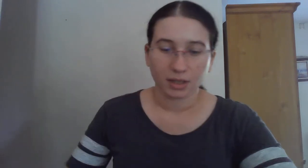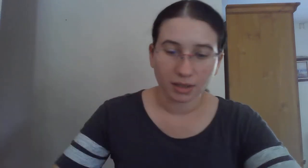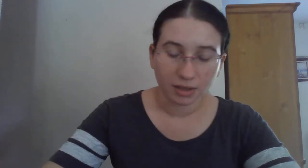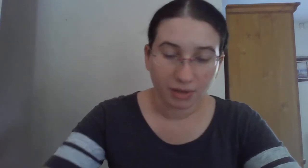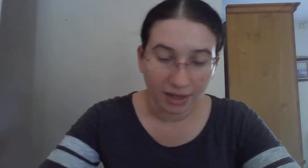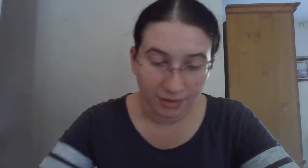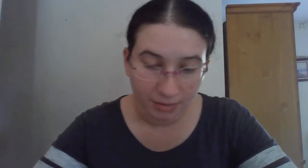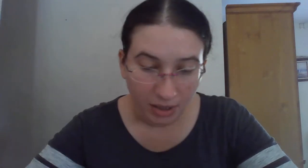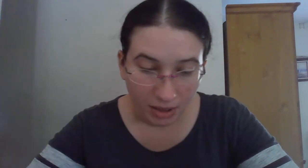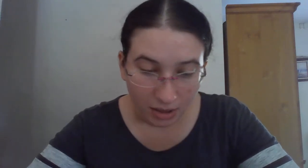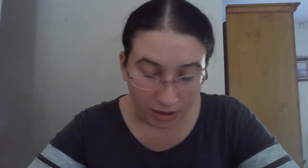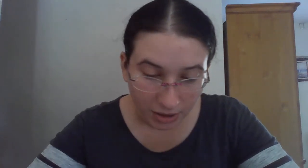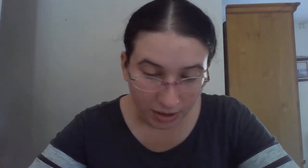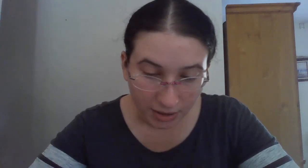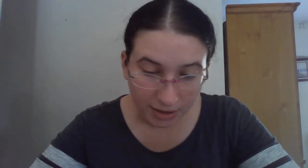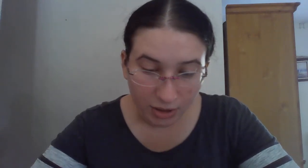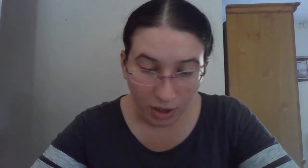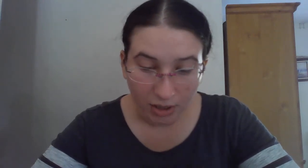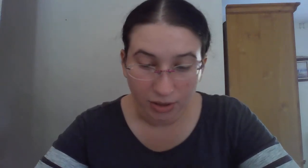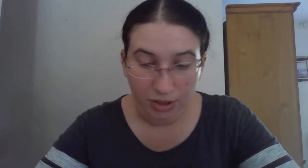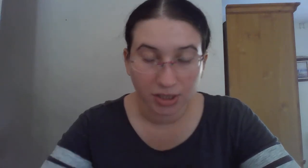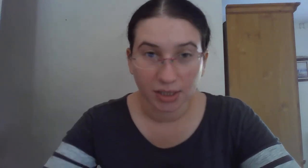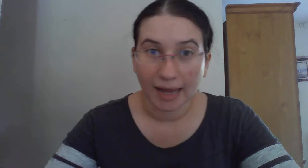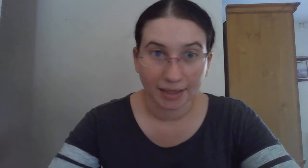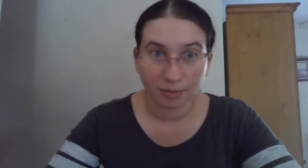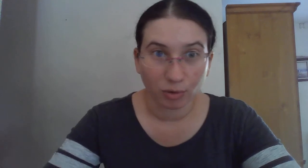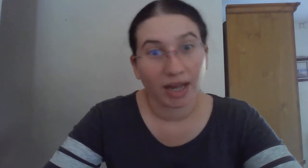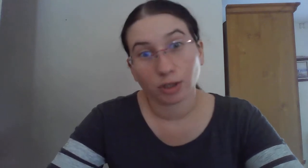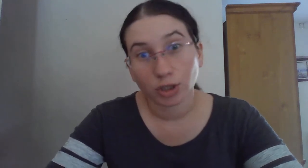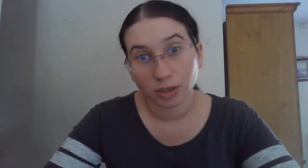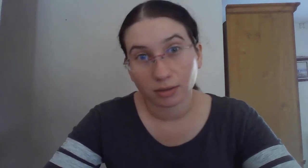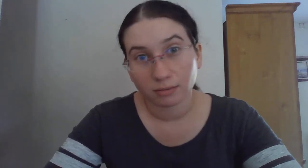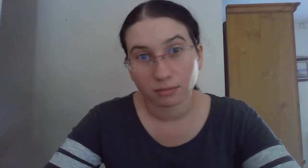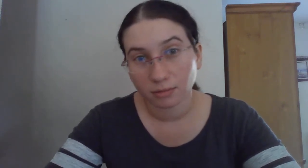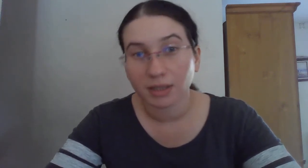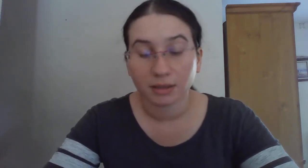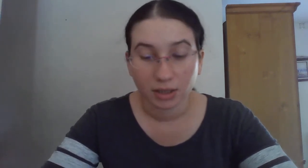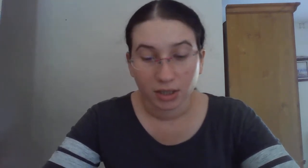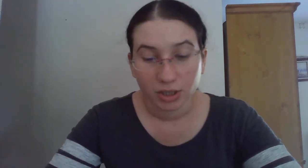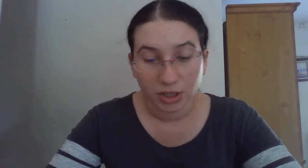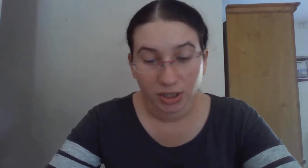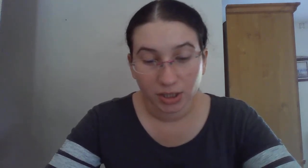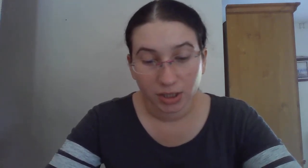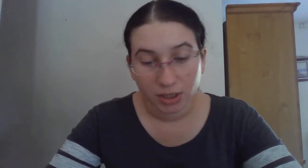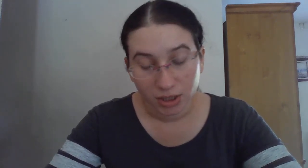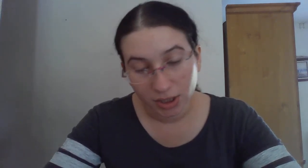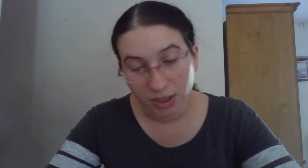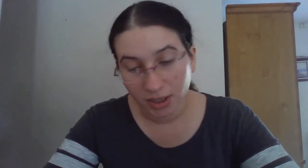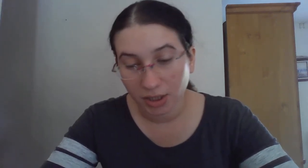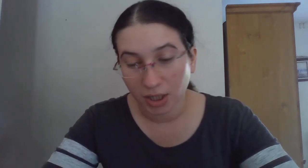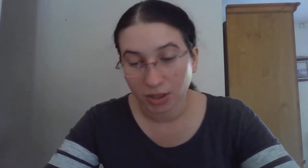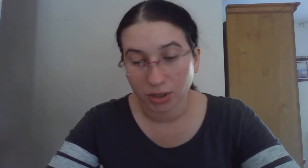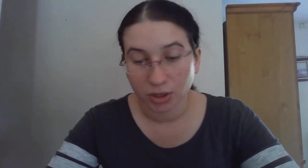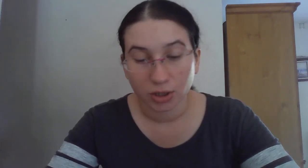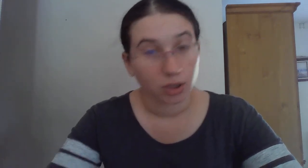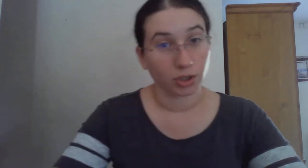And here we have some she see doctor she, adding the modal should, right? She see doctor